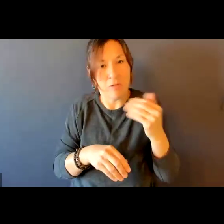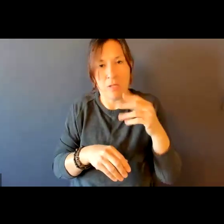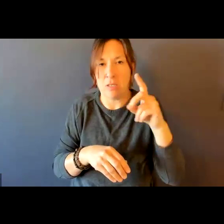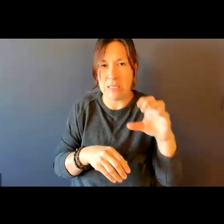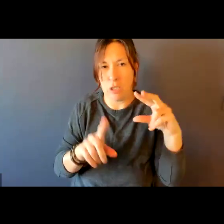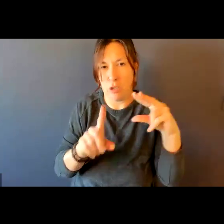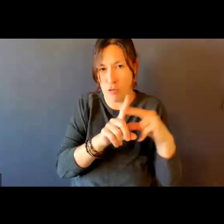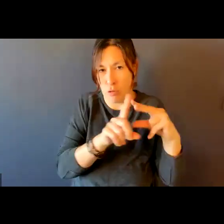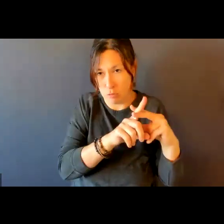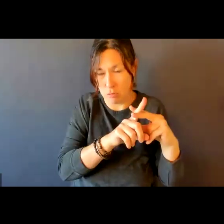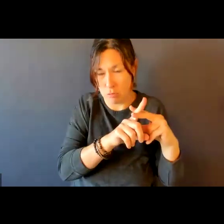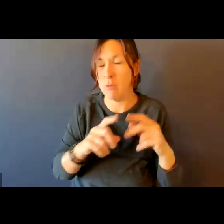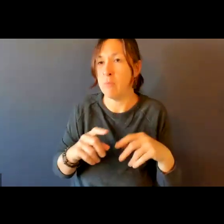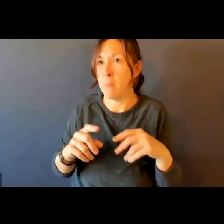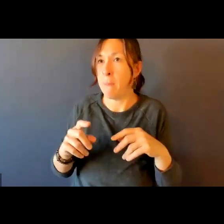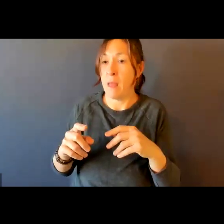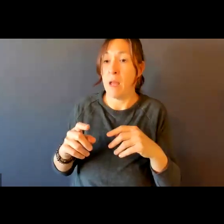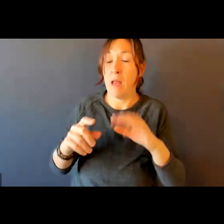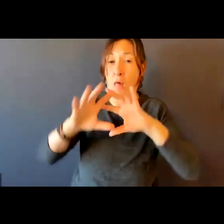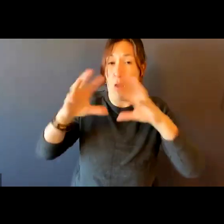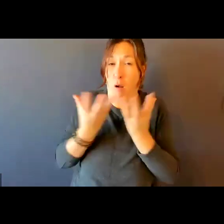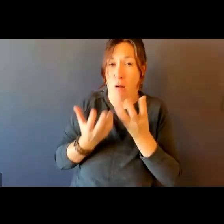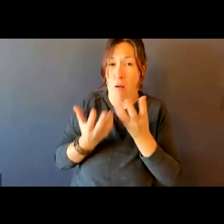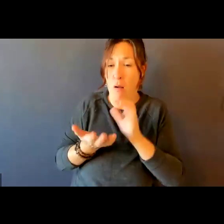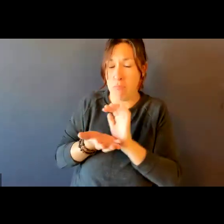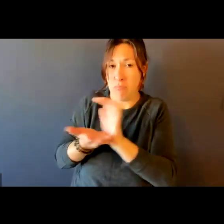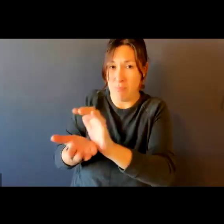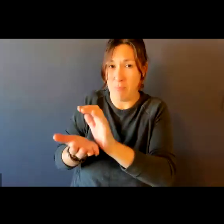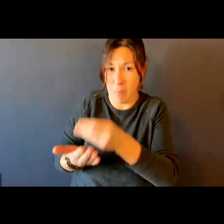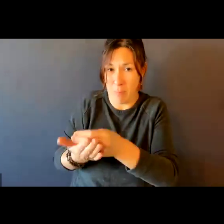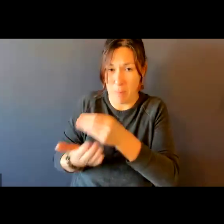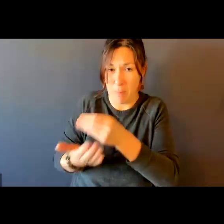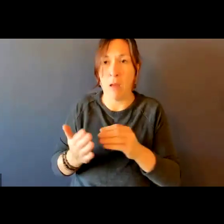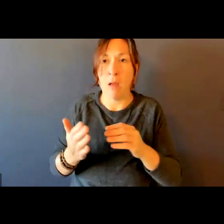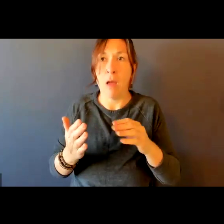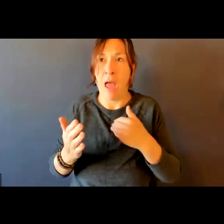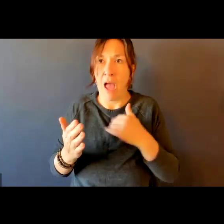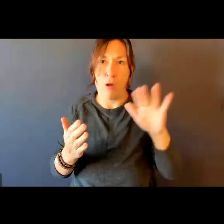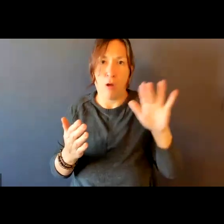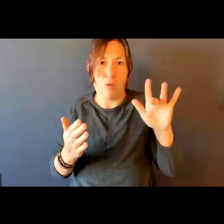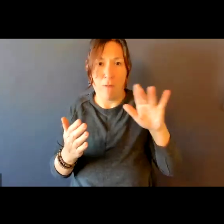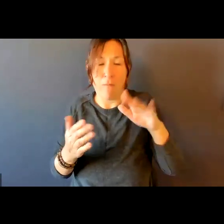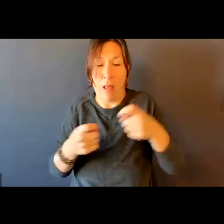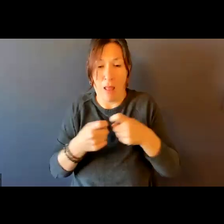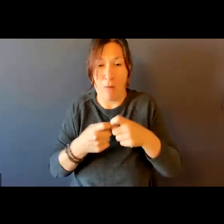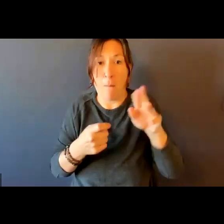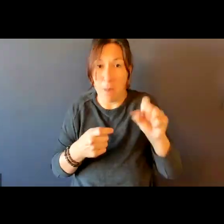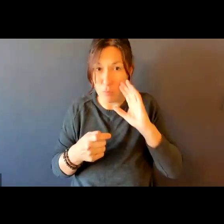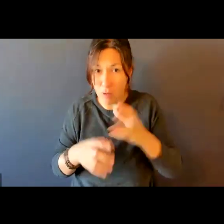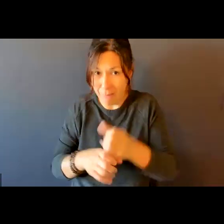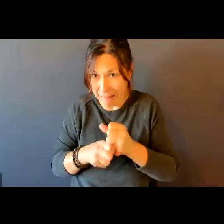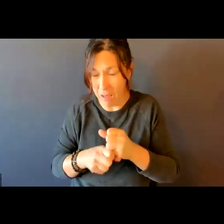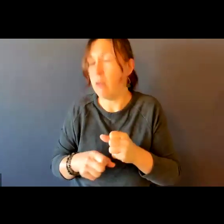will allow us to deploy an additional 25 electric school buses and supporting infrastructure, which will benefit